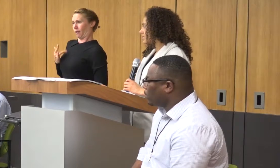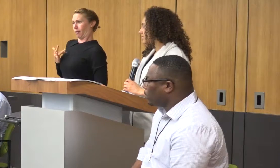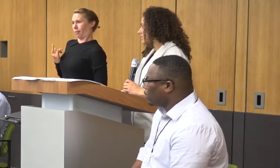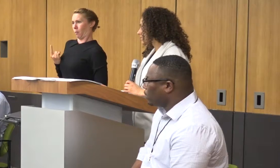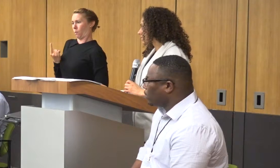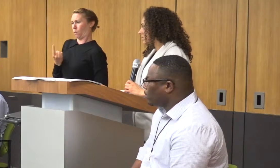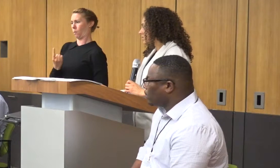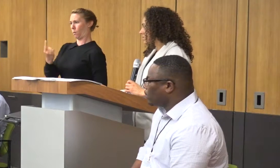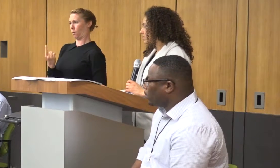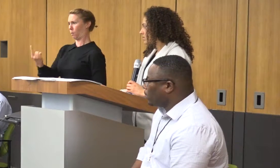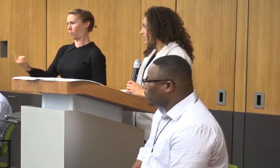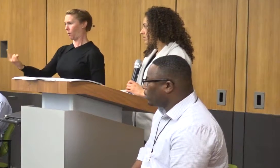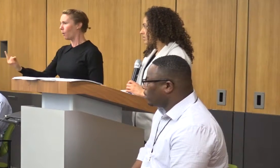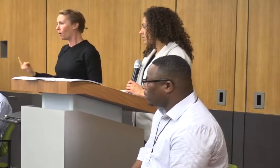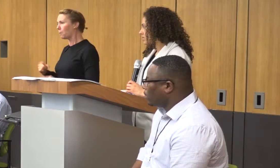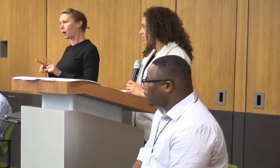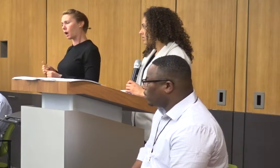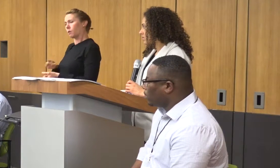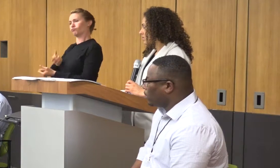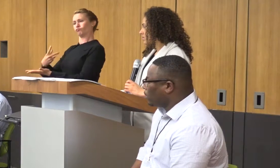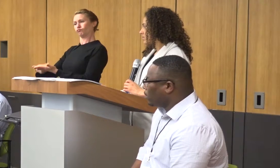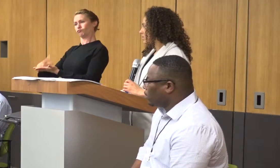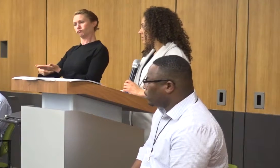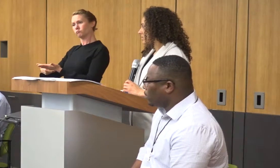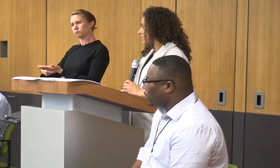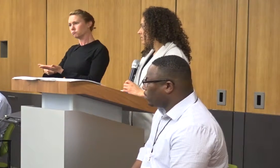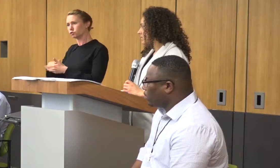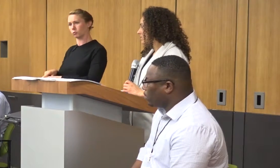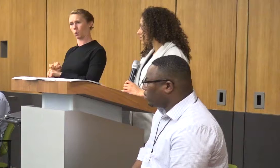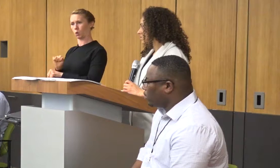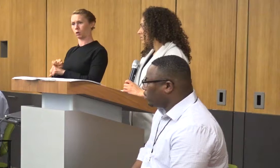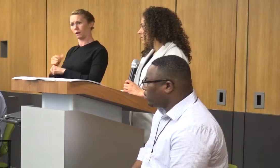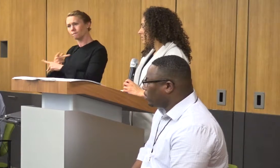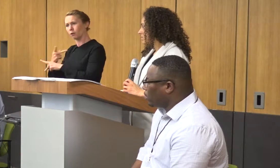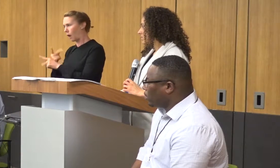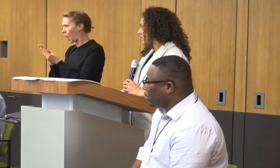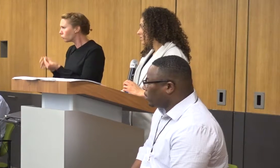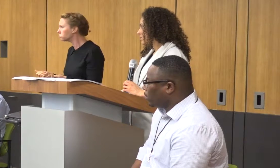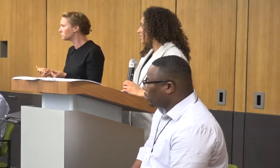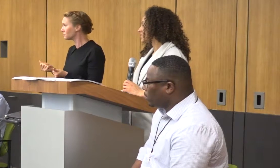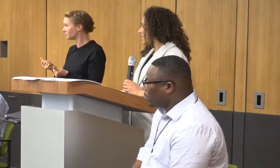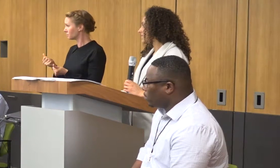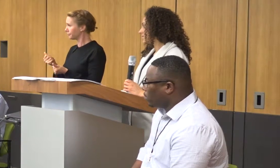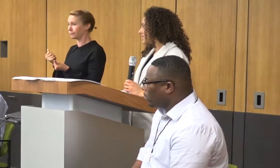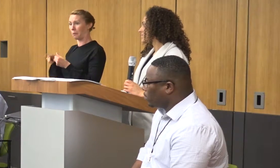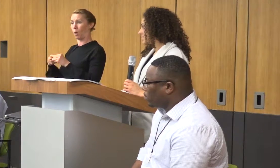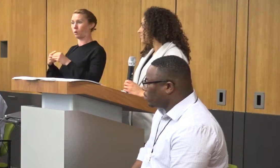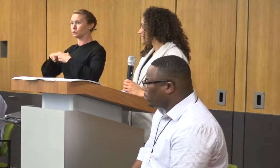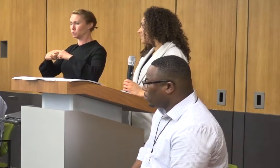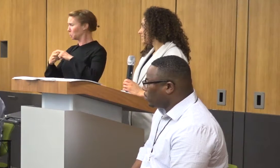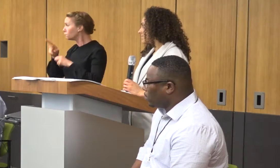can feel like they can talk about something and work something out if there's an issue, or it could be maybe it's not even an issue. It just be